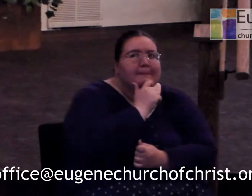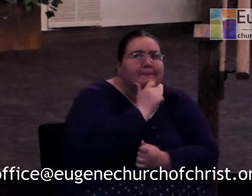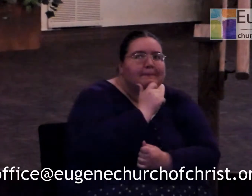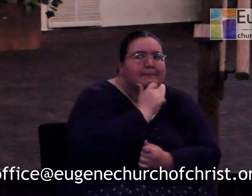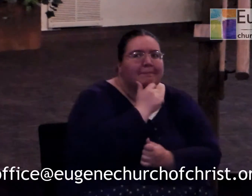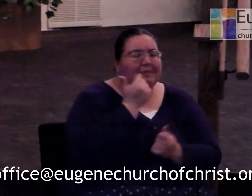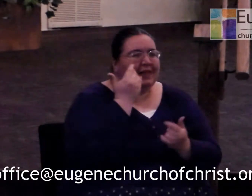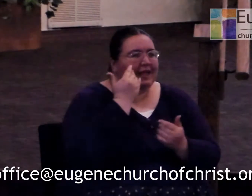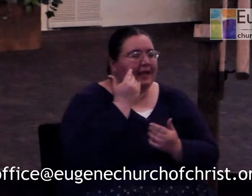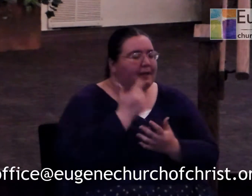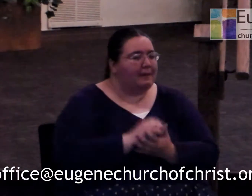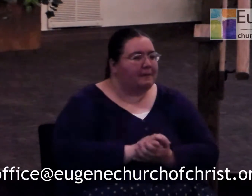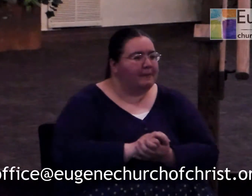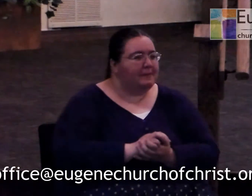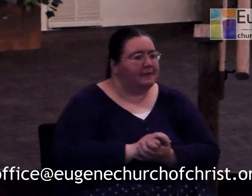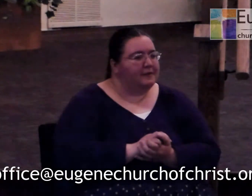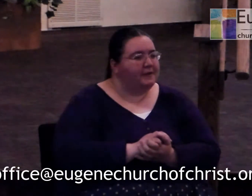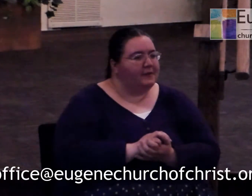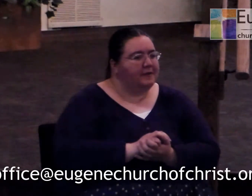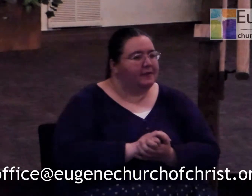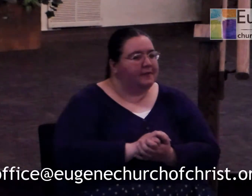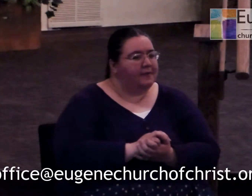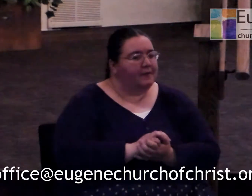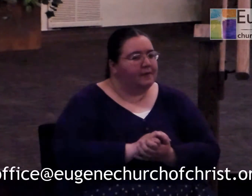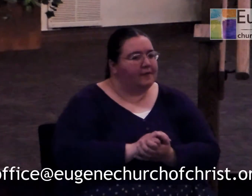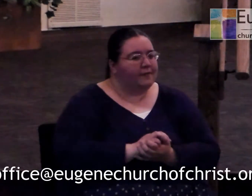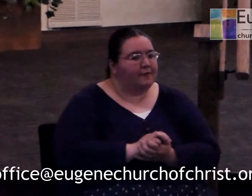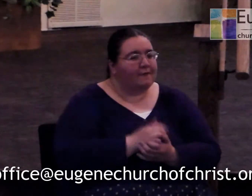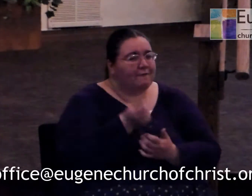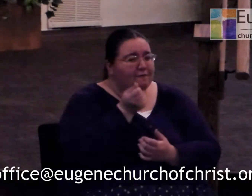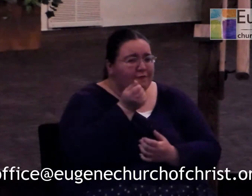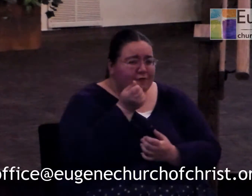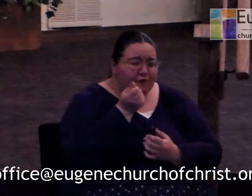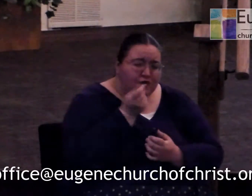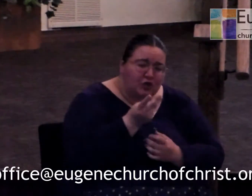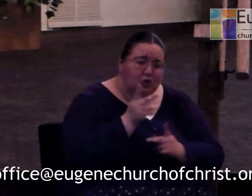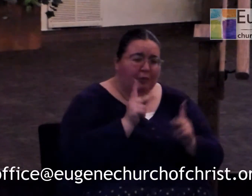things work now, there are a very small number of people here this morning that live close to this building.